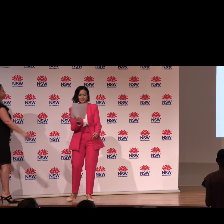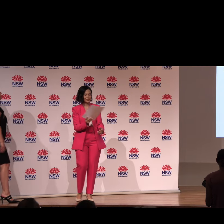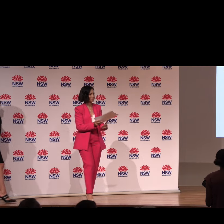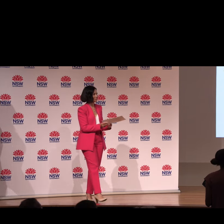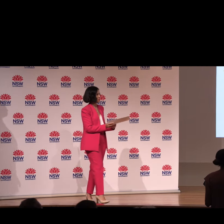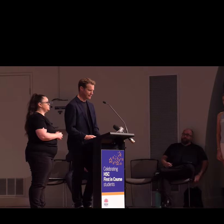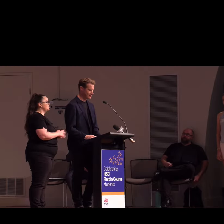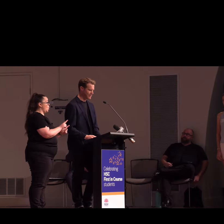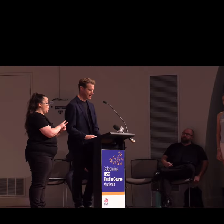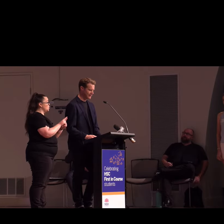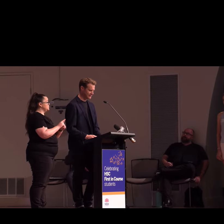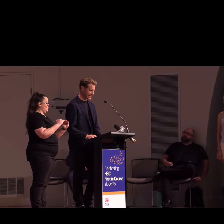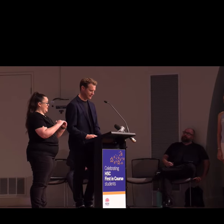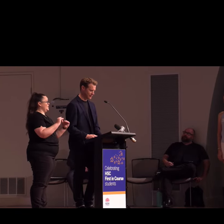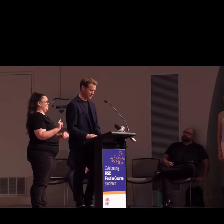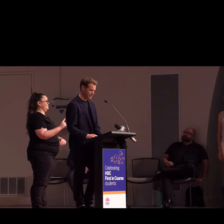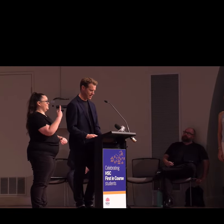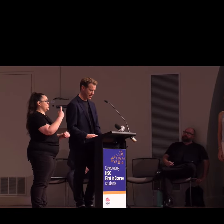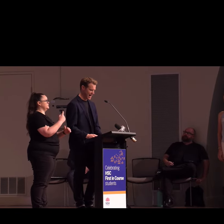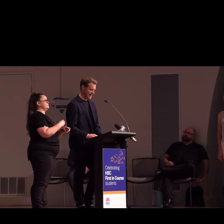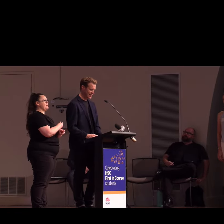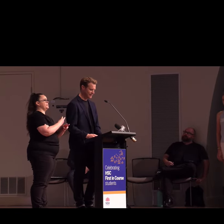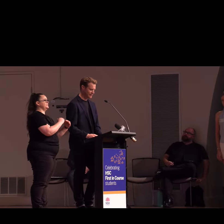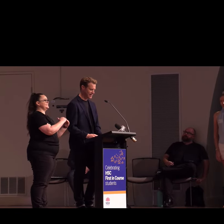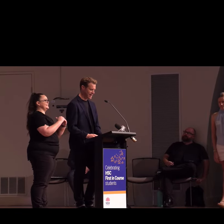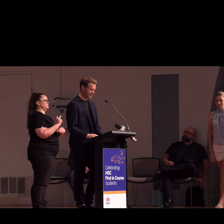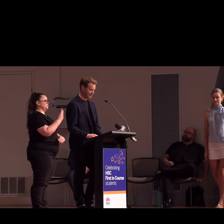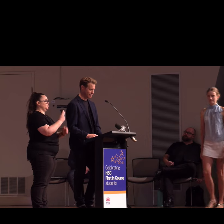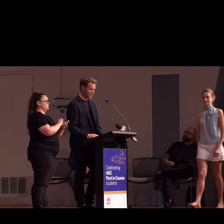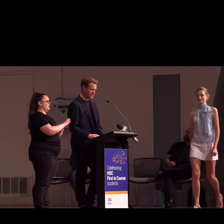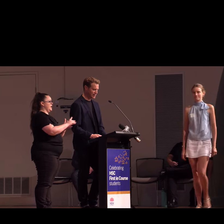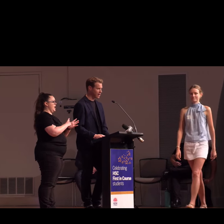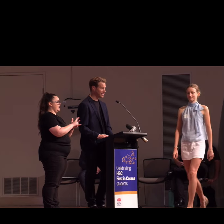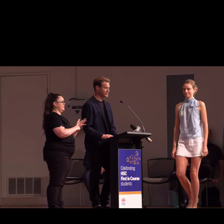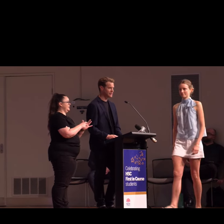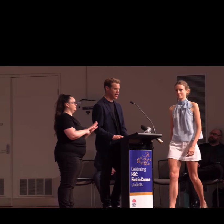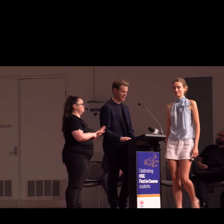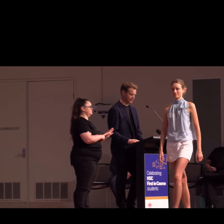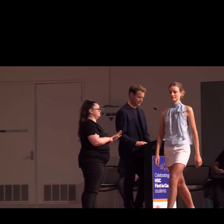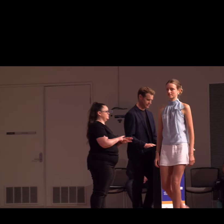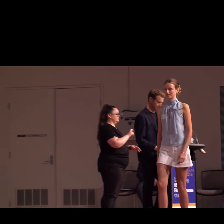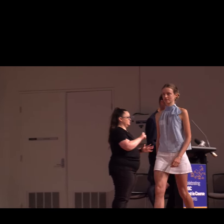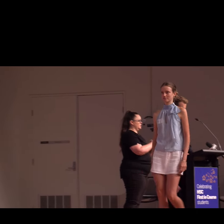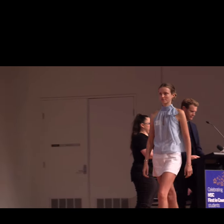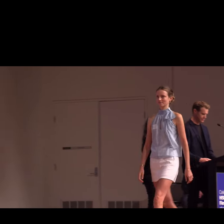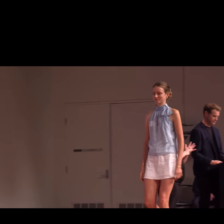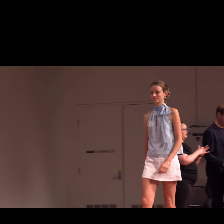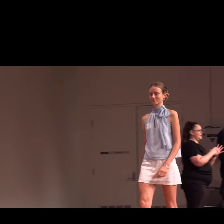Also equal first in mathematics standard two, Haley Sinias, Brigidine College, St. Ives.